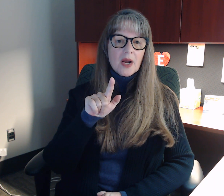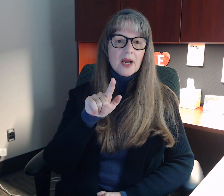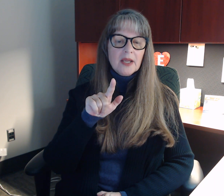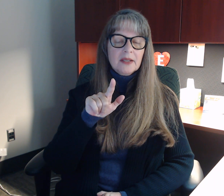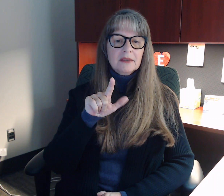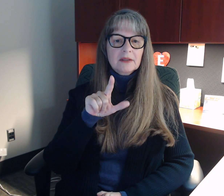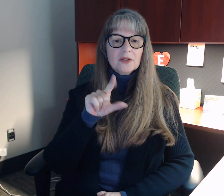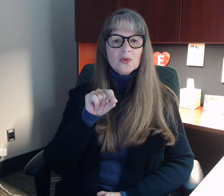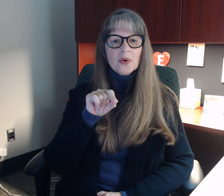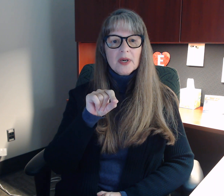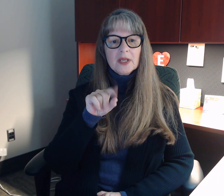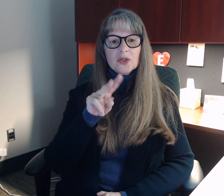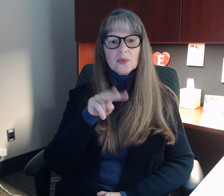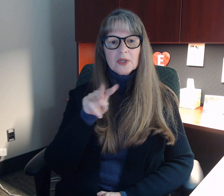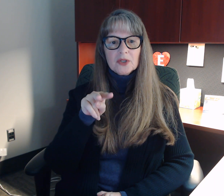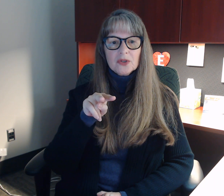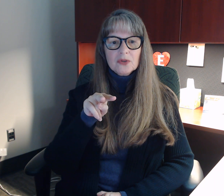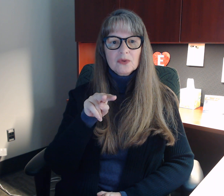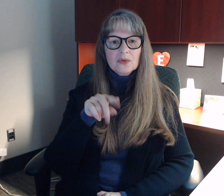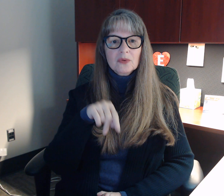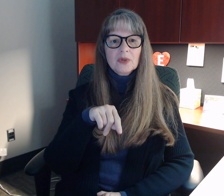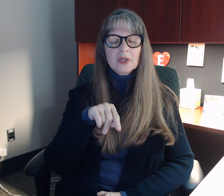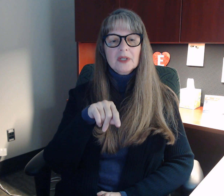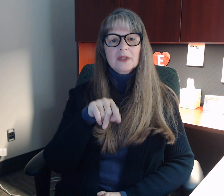2021, 2022,